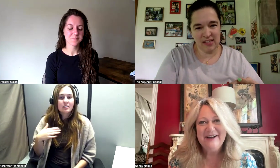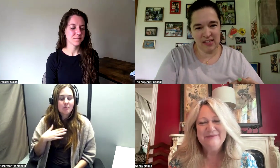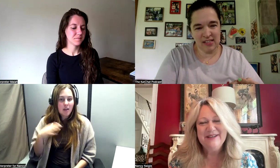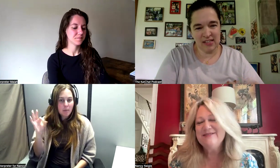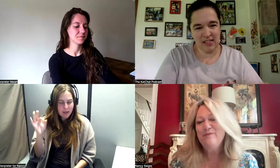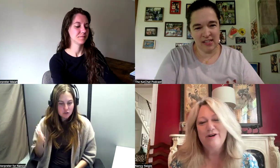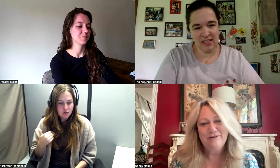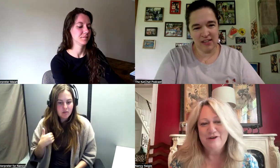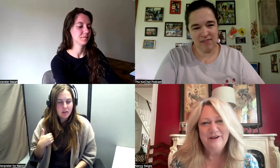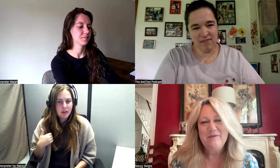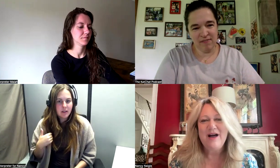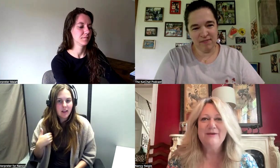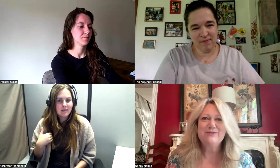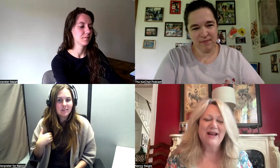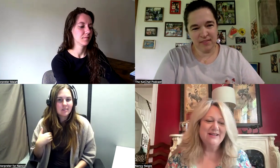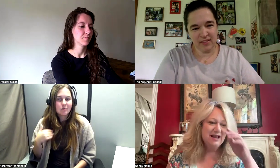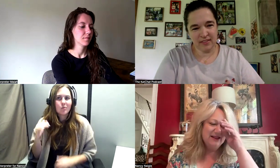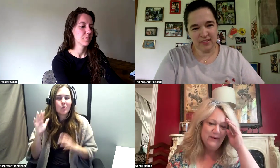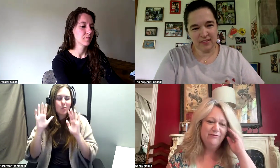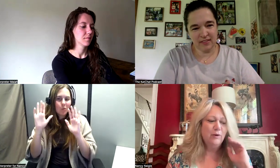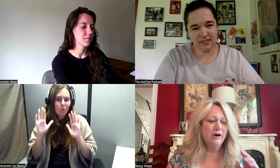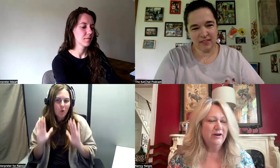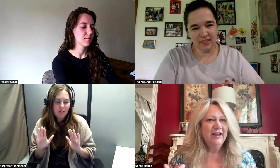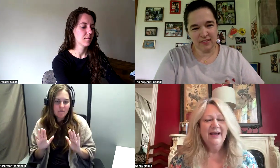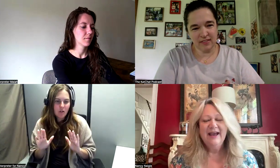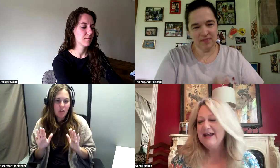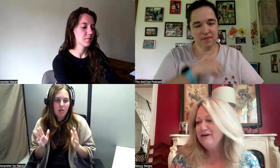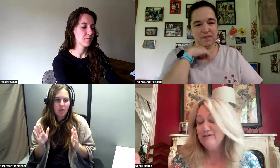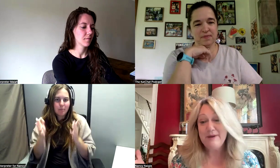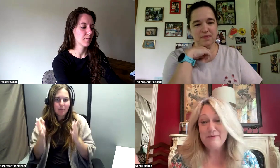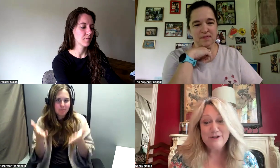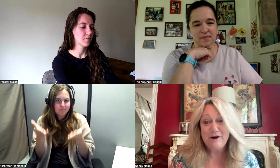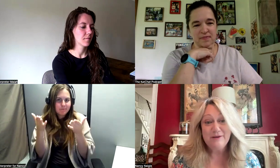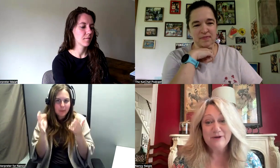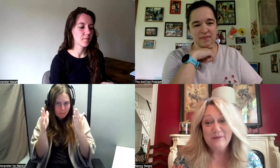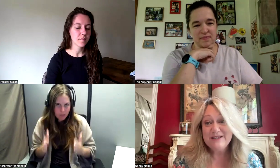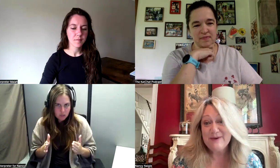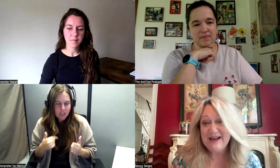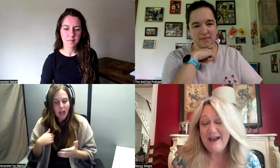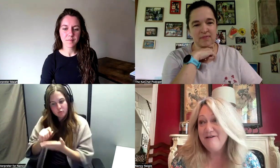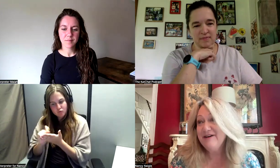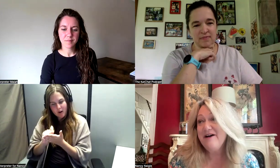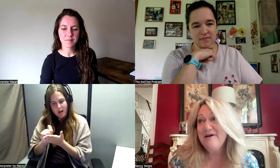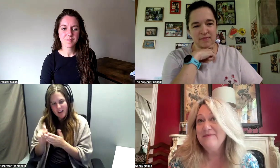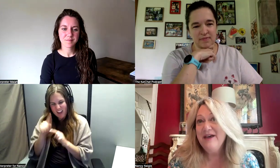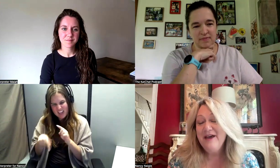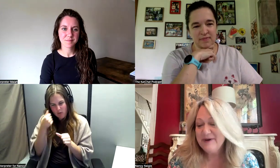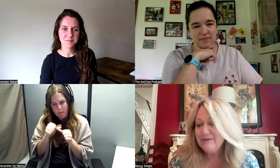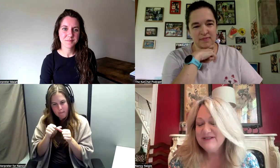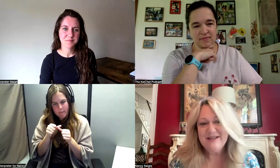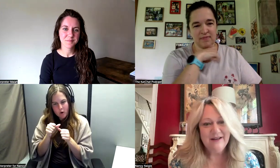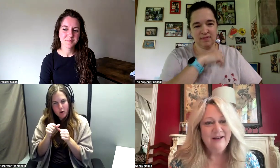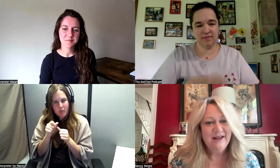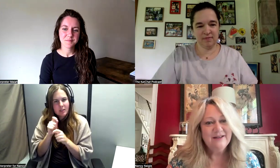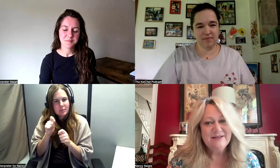pastor is wonderful. And while I was writing To Light the Way Forward, and I don't even remember which part of the book it was right now, but